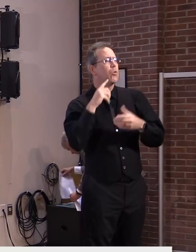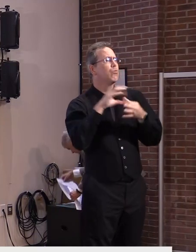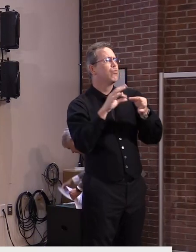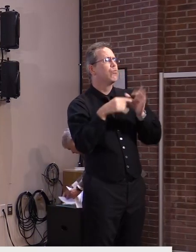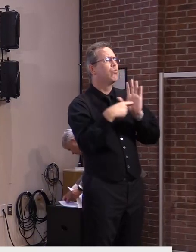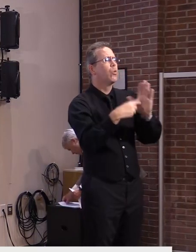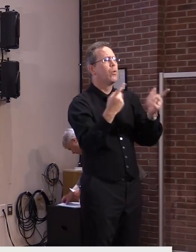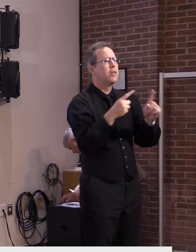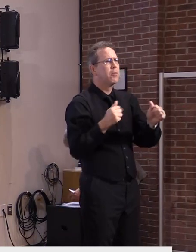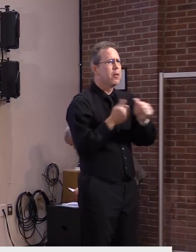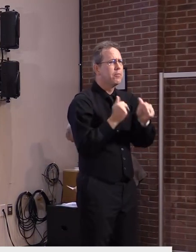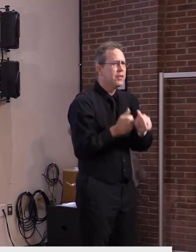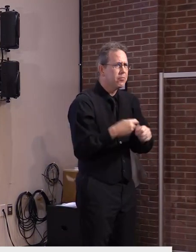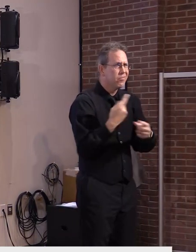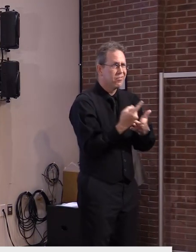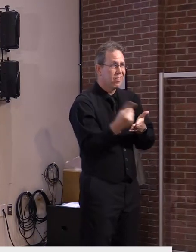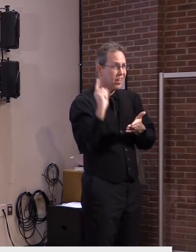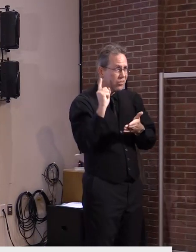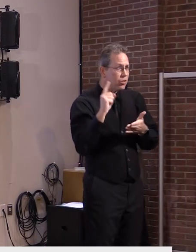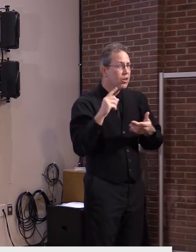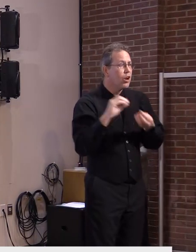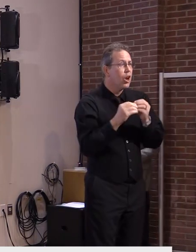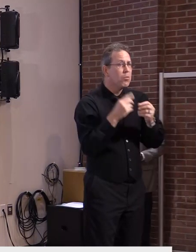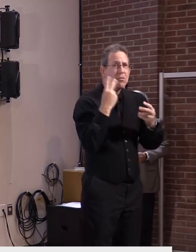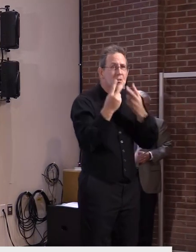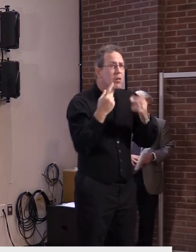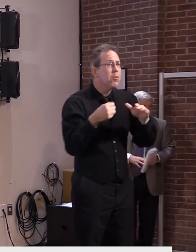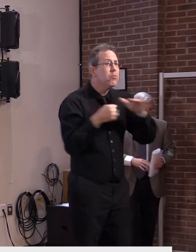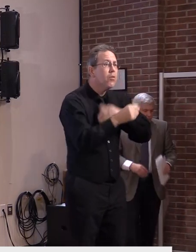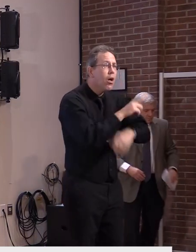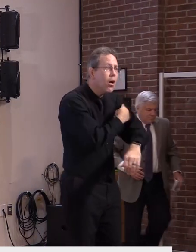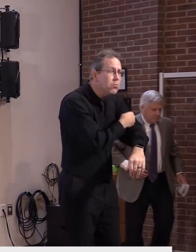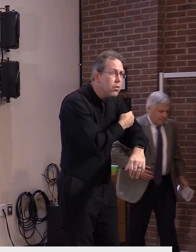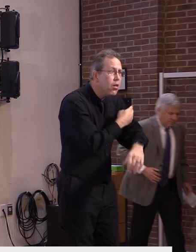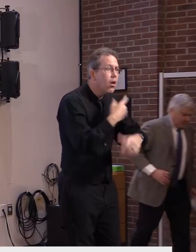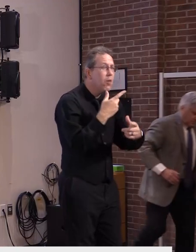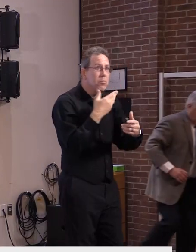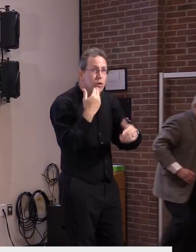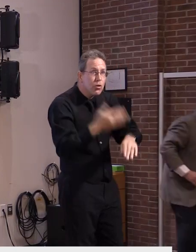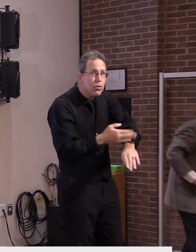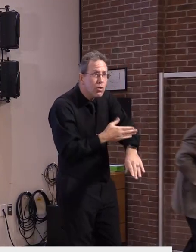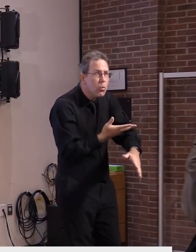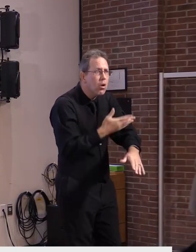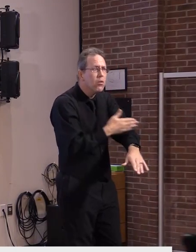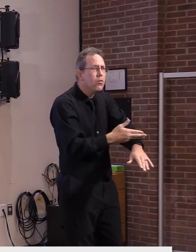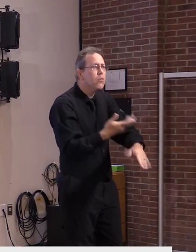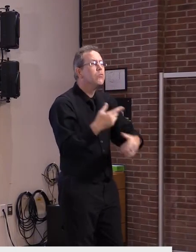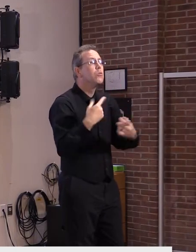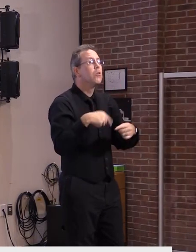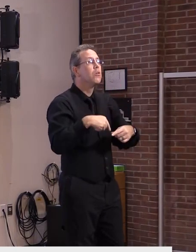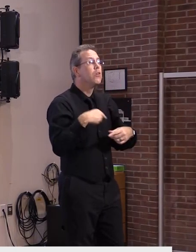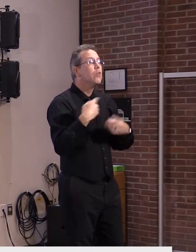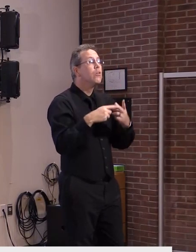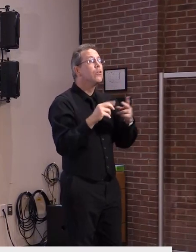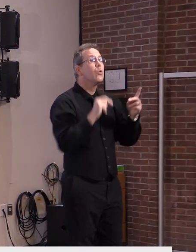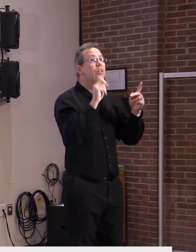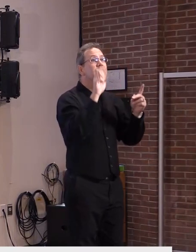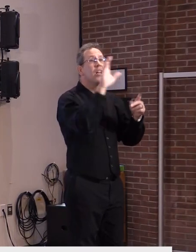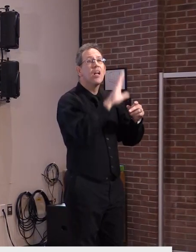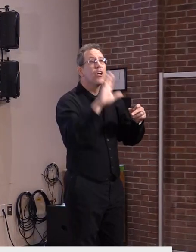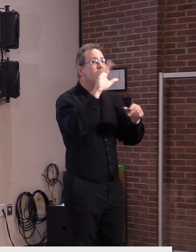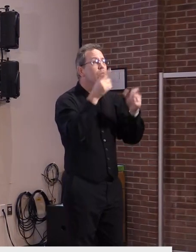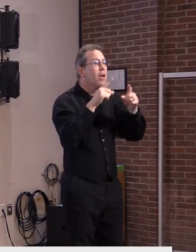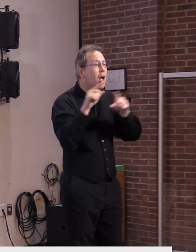of hospitalizations, both in Vermont and in New England and nationally. Unfortunately, as it relates to